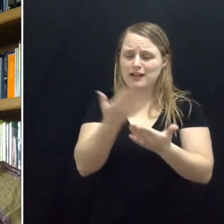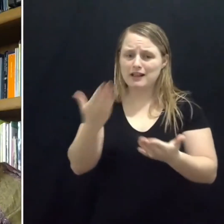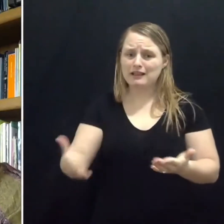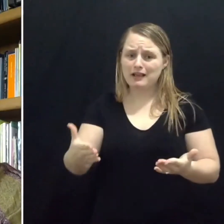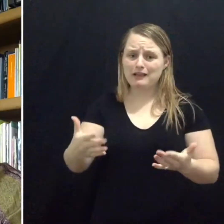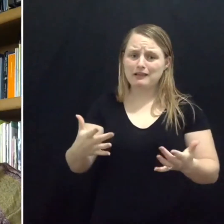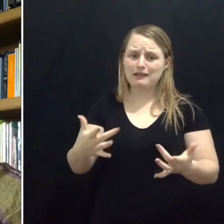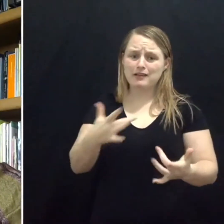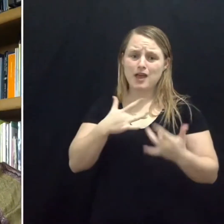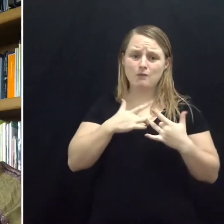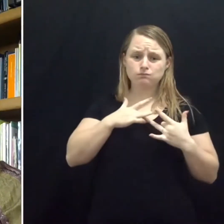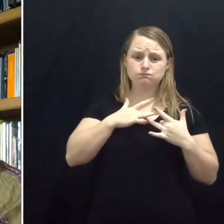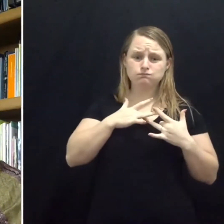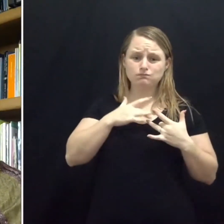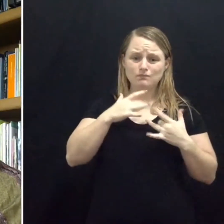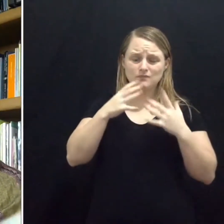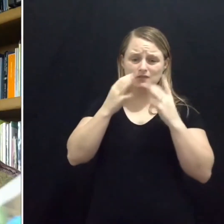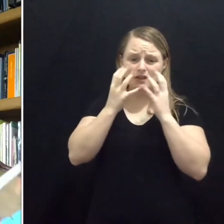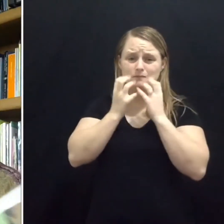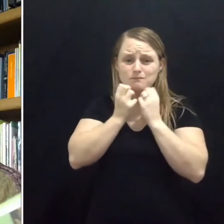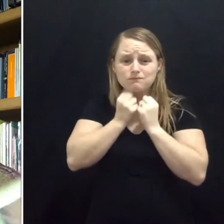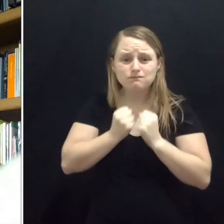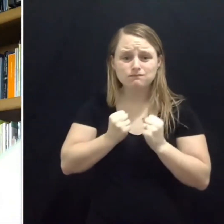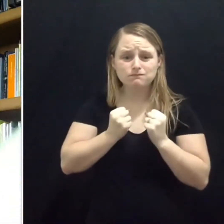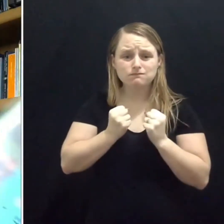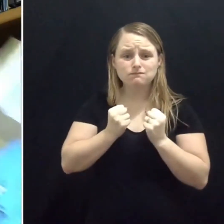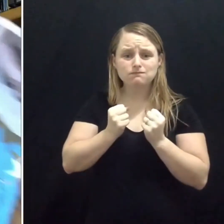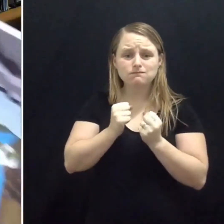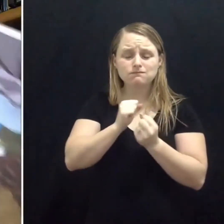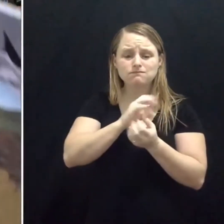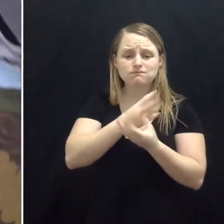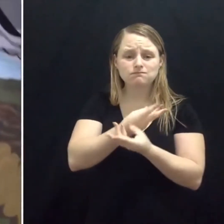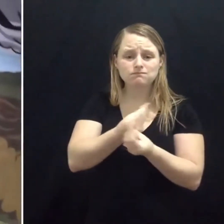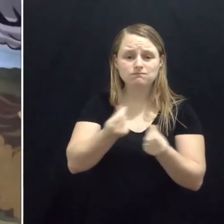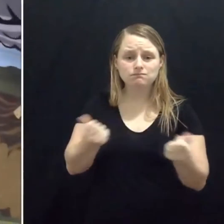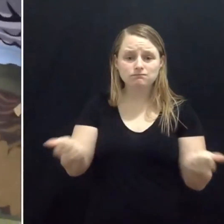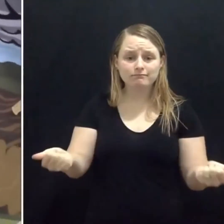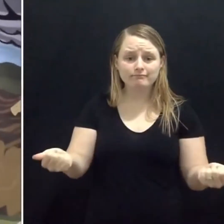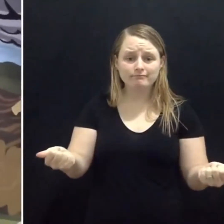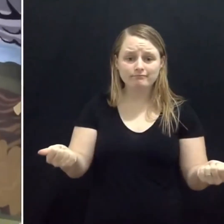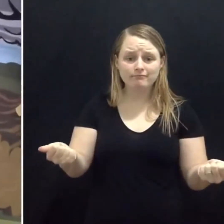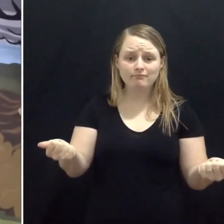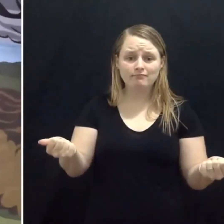away everything dear to his heart.